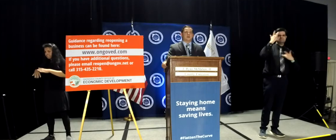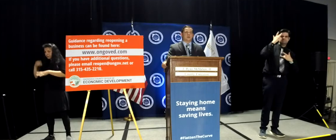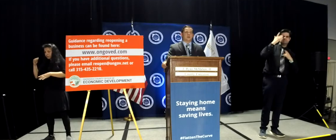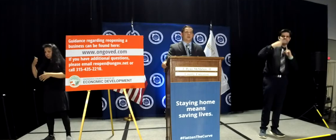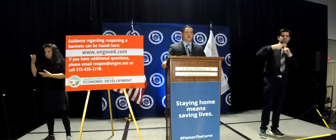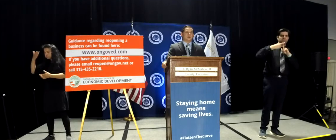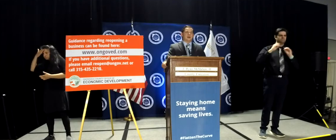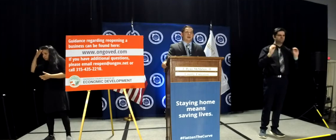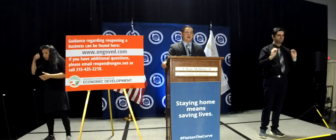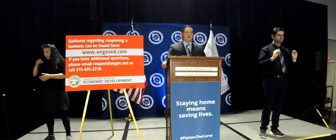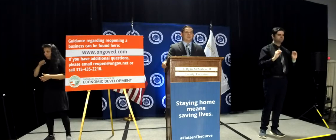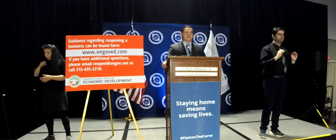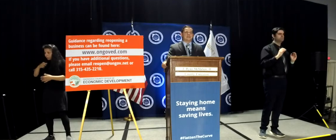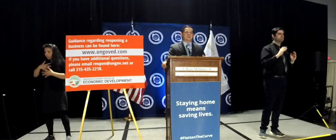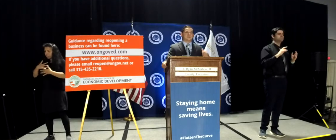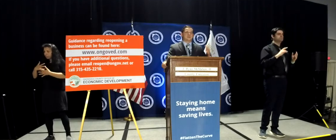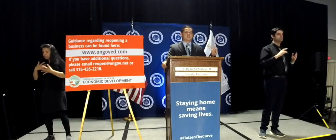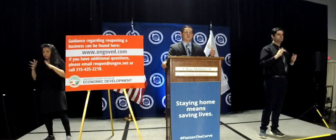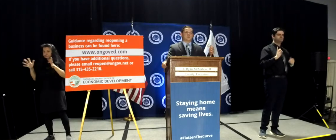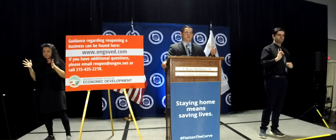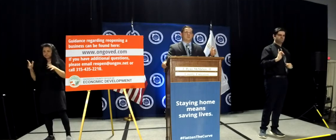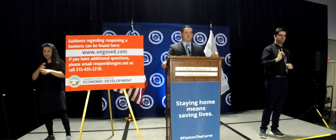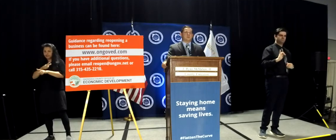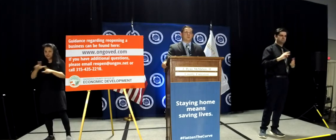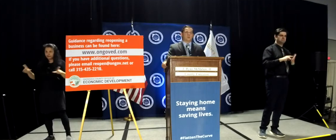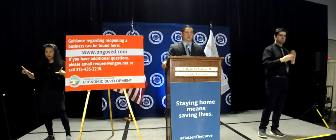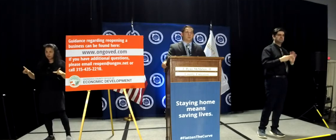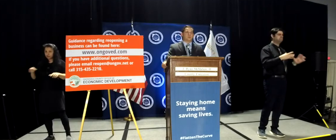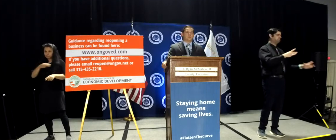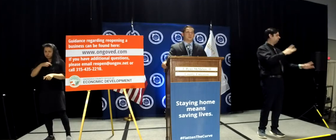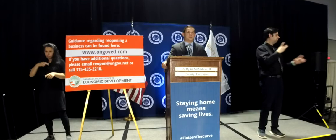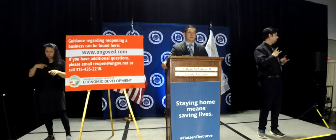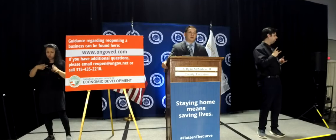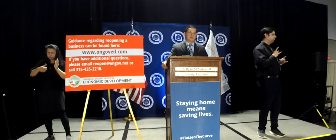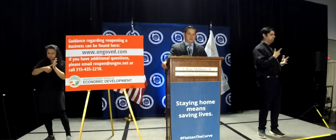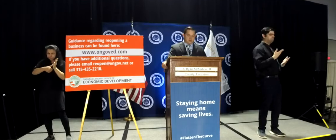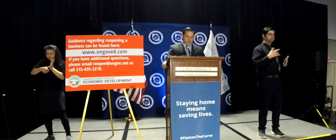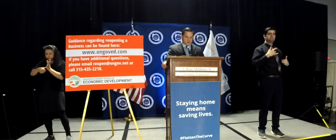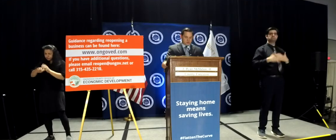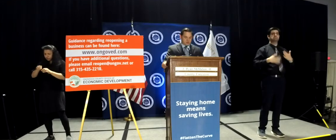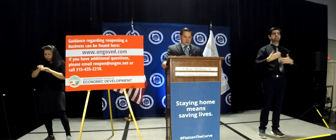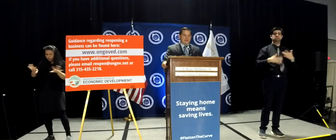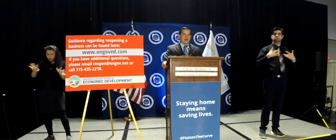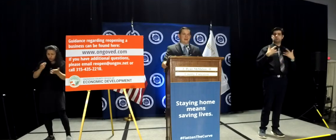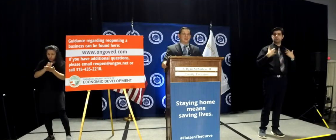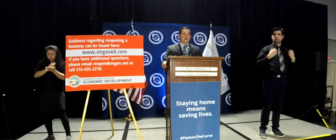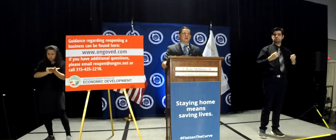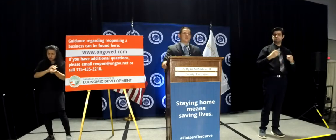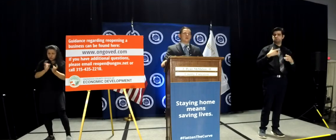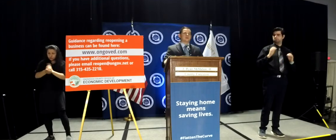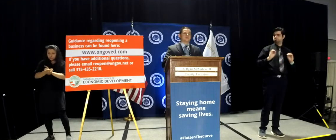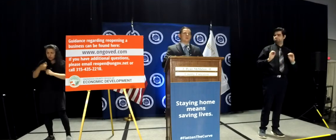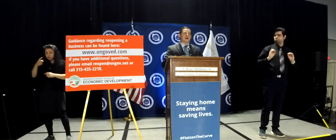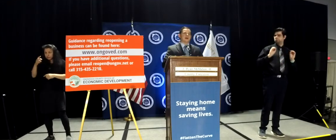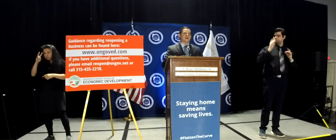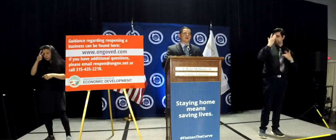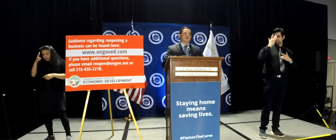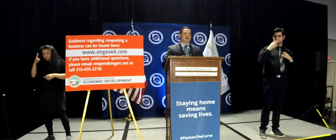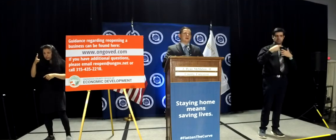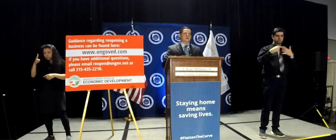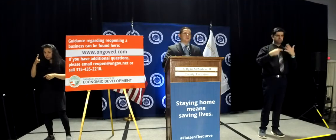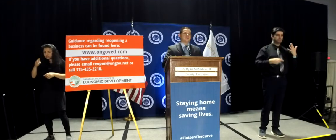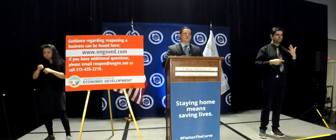community can't agree on how contagious these folks might be, so we're going to presume that they're very contagious. And again, another reason